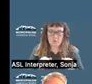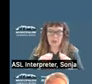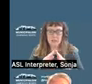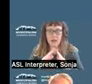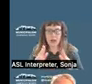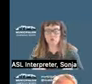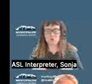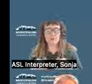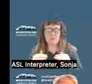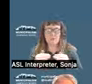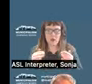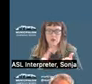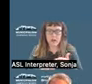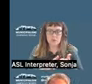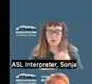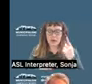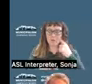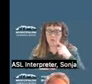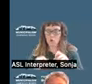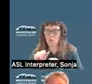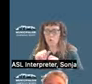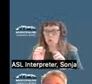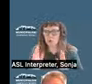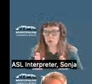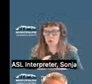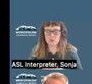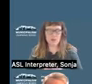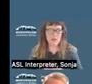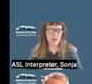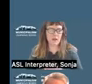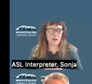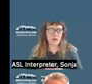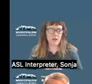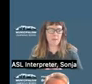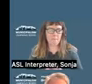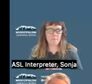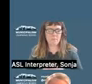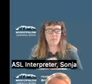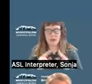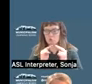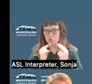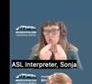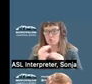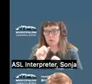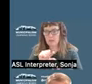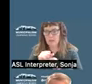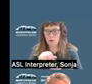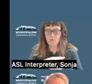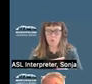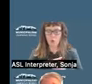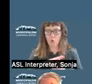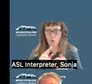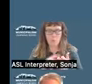workers and for union labor on local construction projects